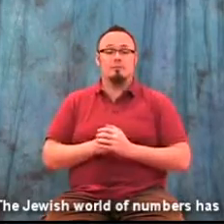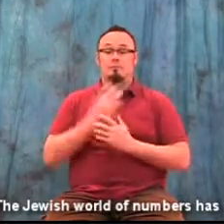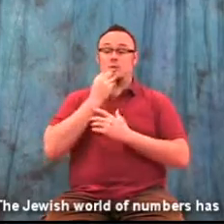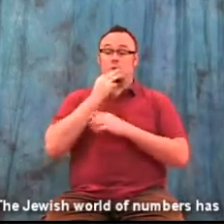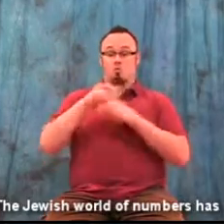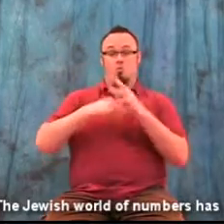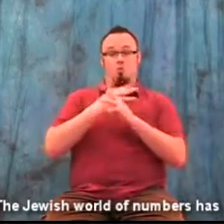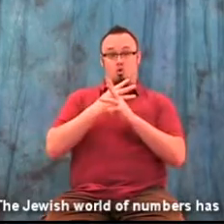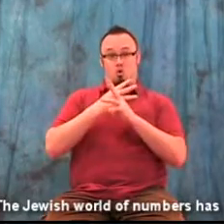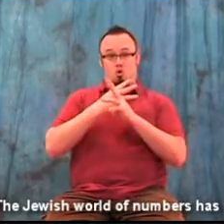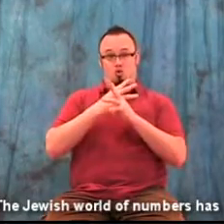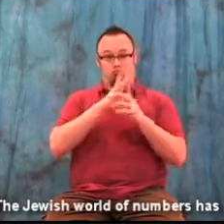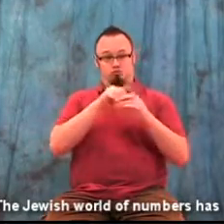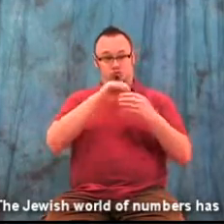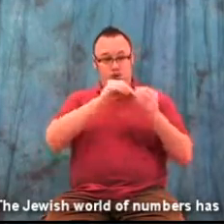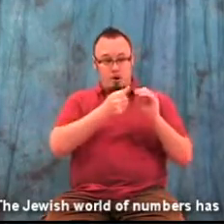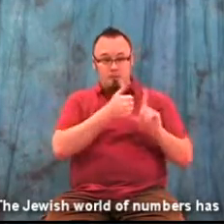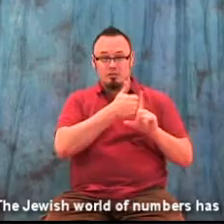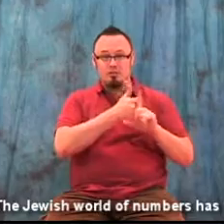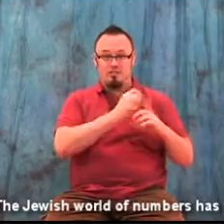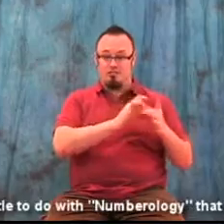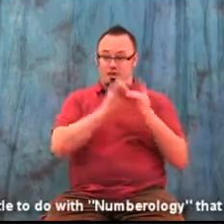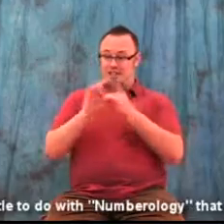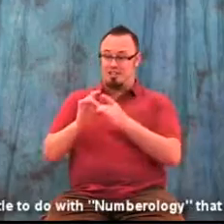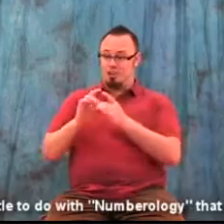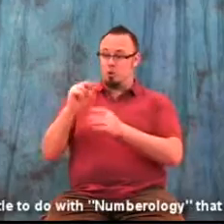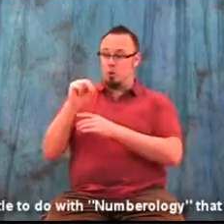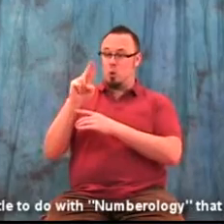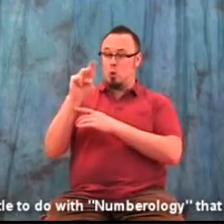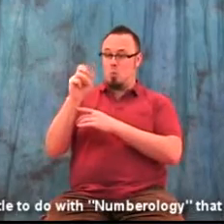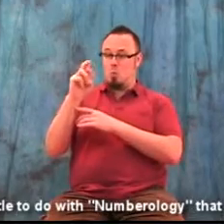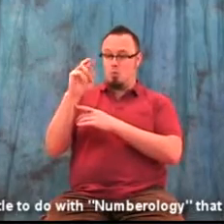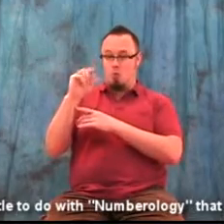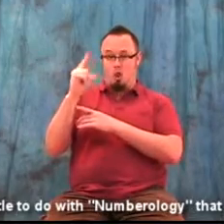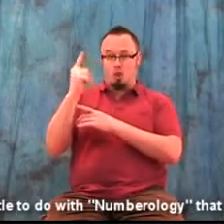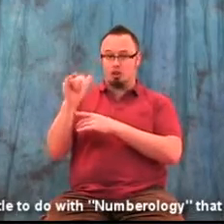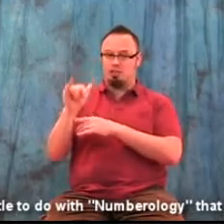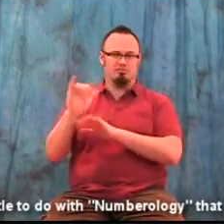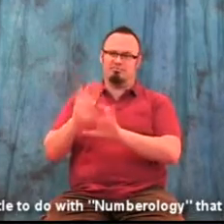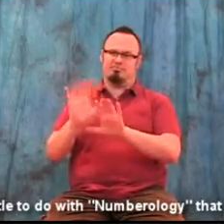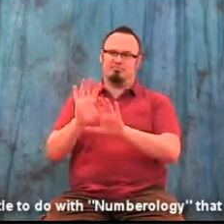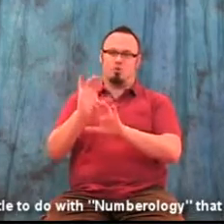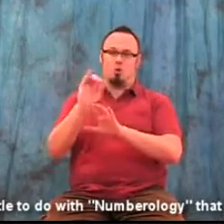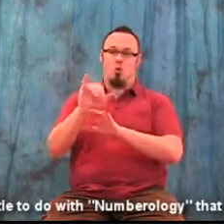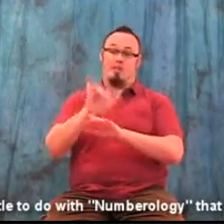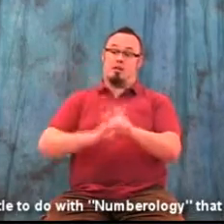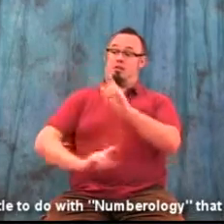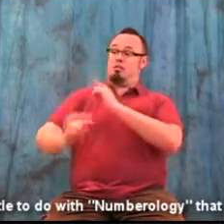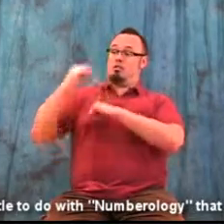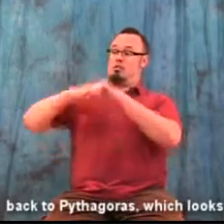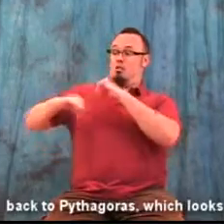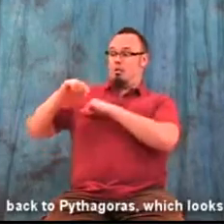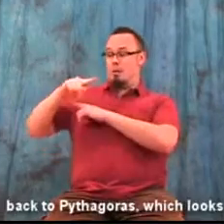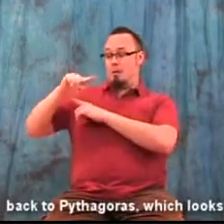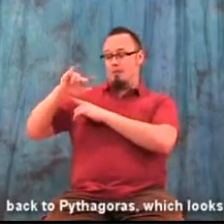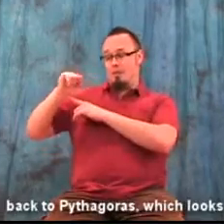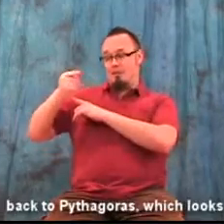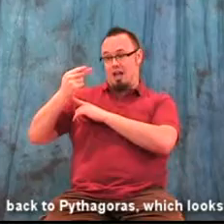The Jewish world of numbers has very little to do with numerology. That dates back to Pythagoras, which looks at